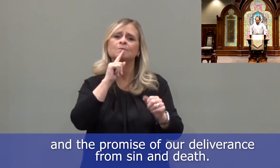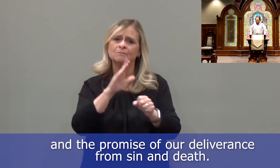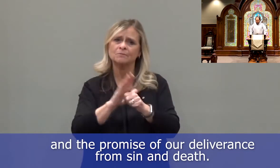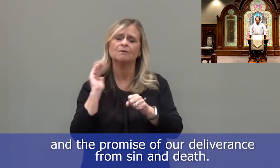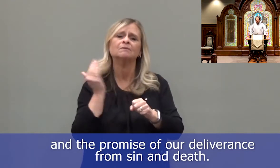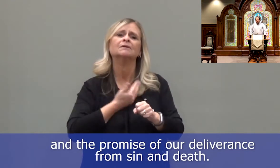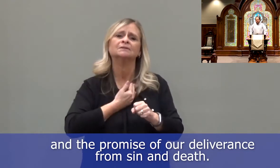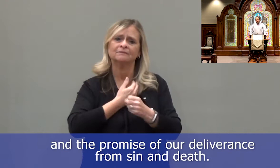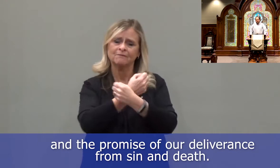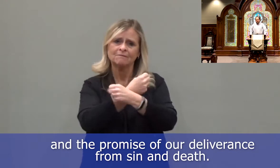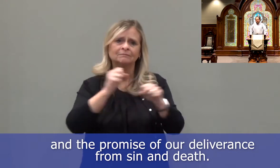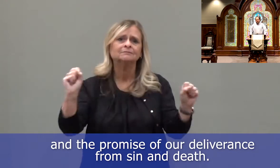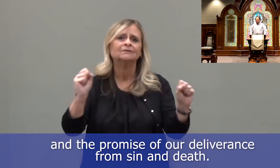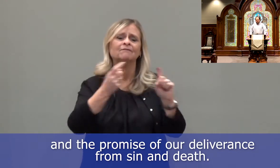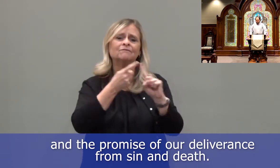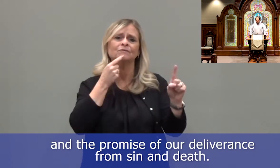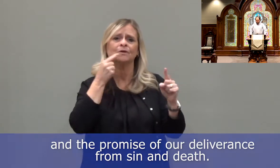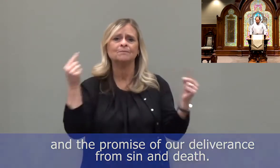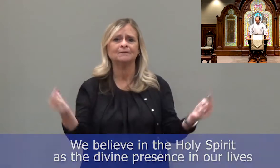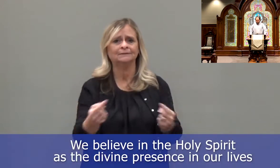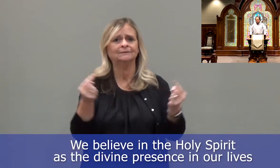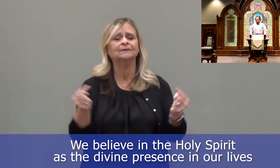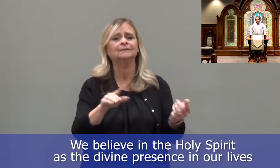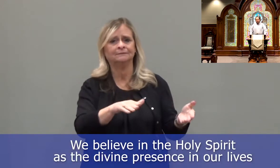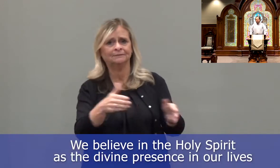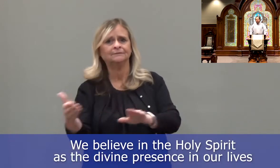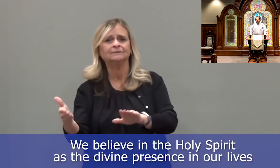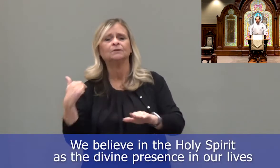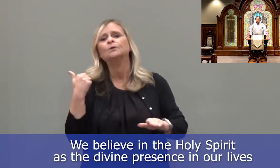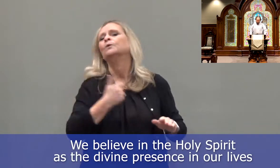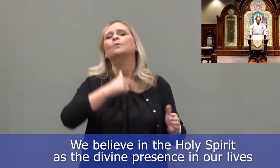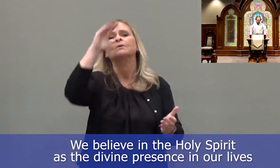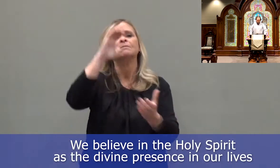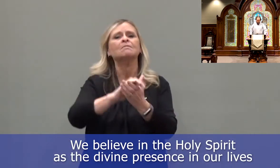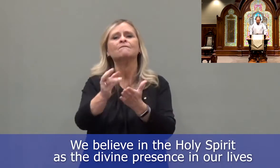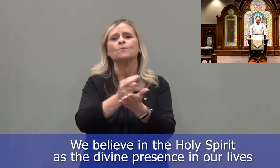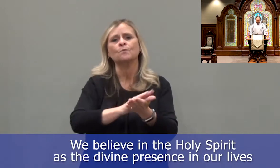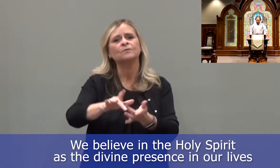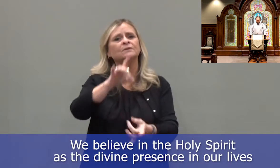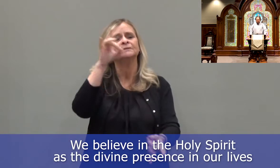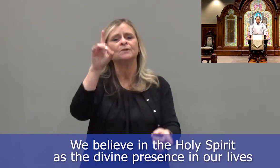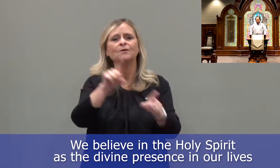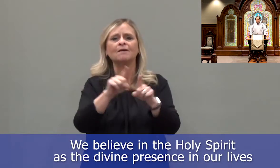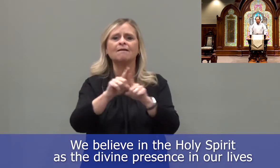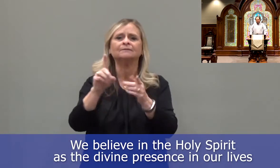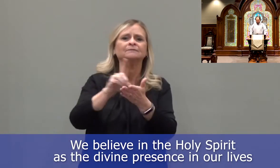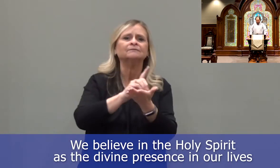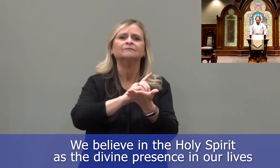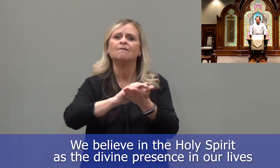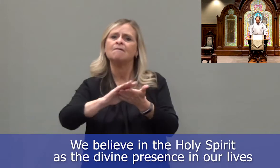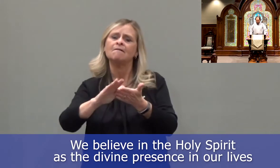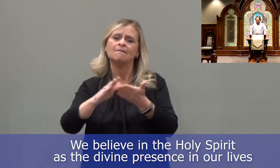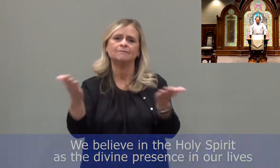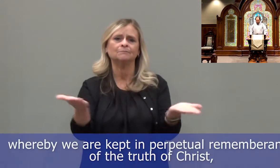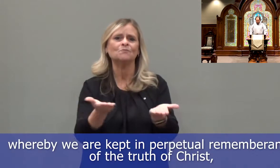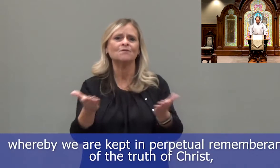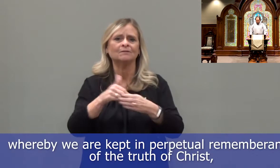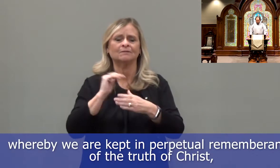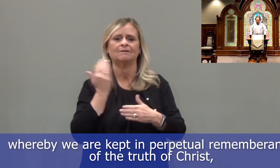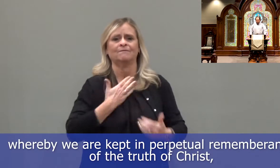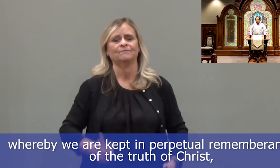our deliverance from sin and death. We believe in the Holy Spirit as the divine presence in our